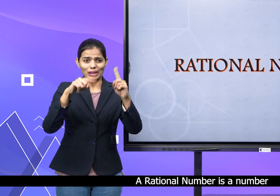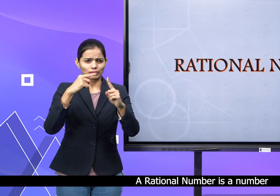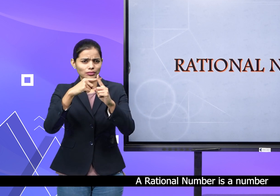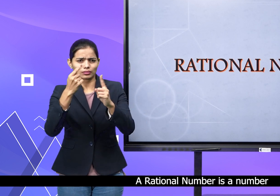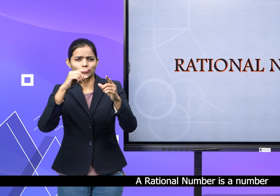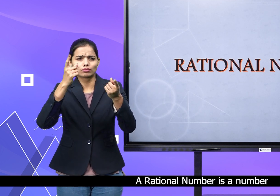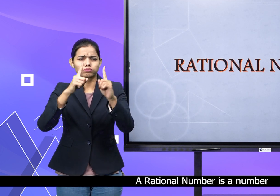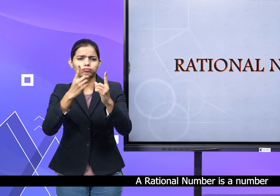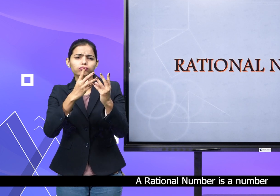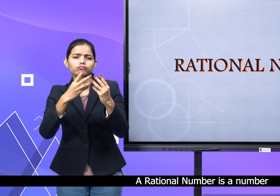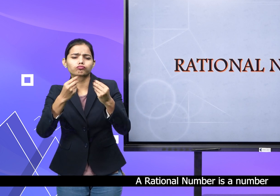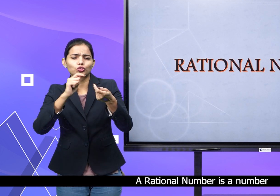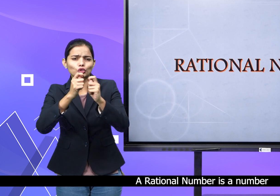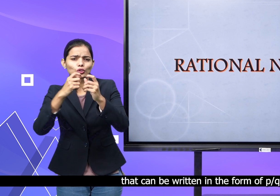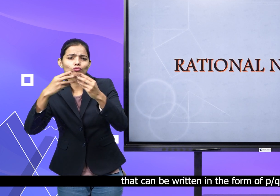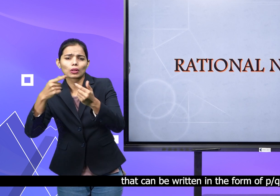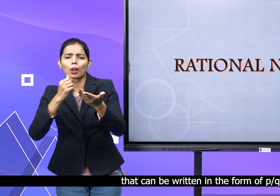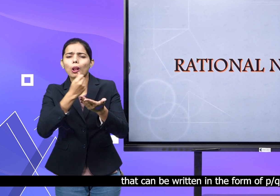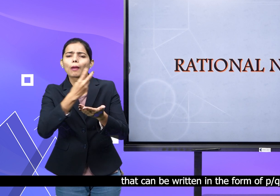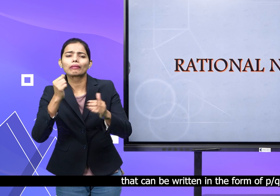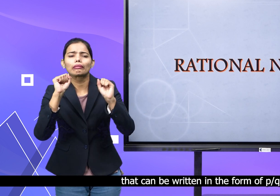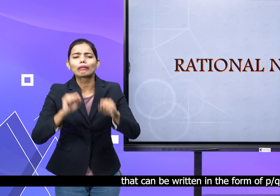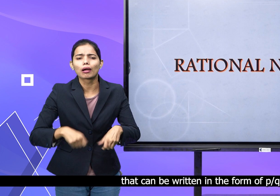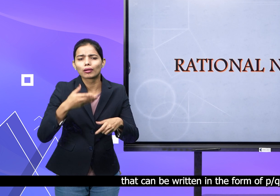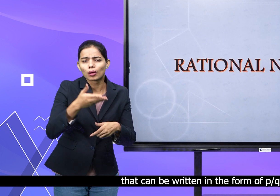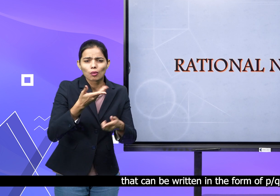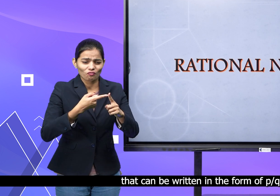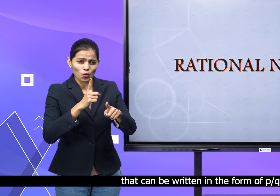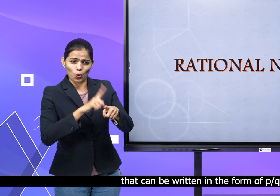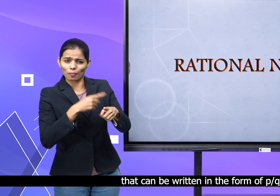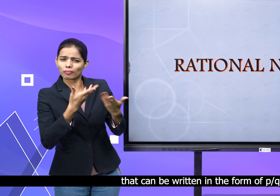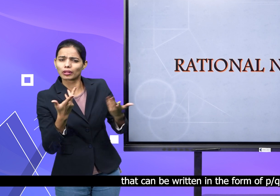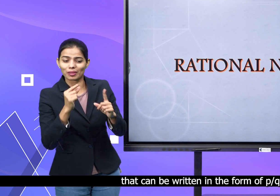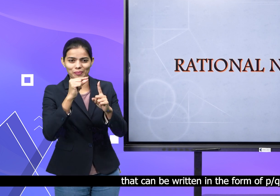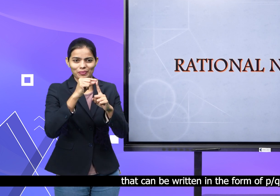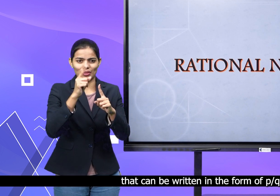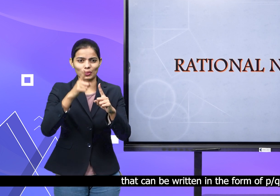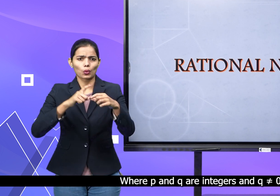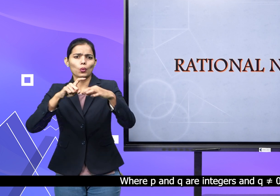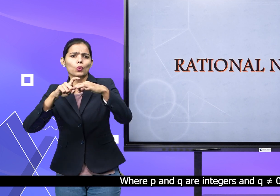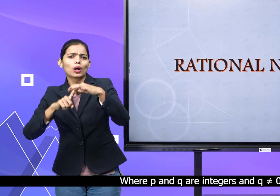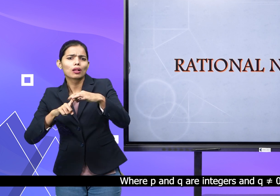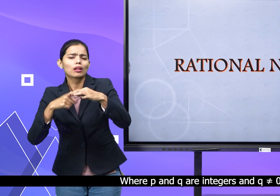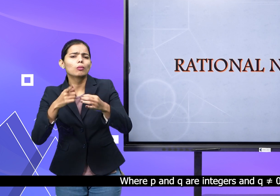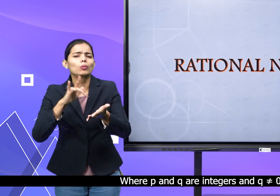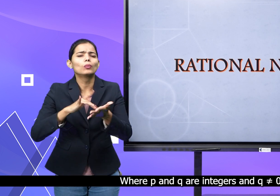A rational number is a number that can be written in the form of P by Q, where P and Q